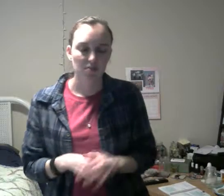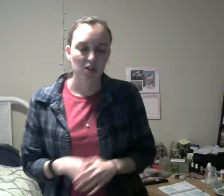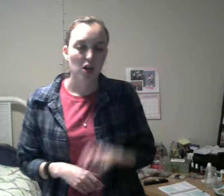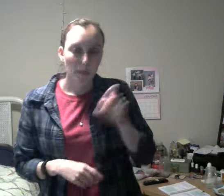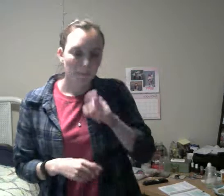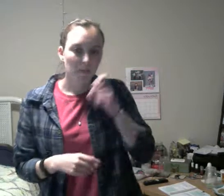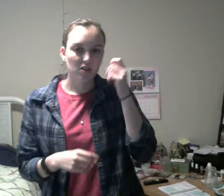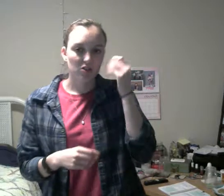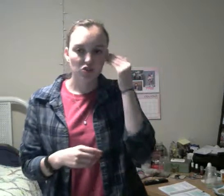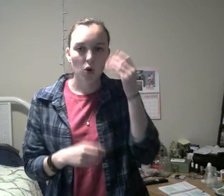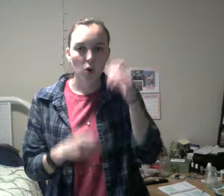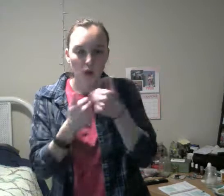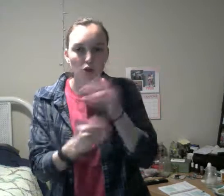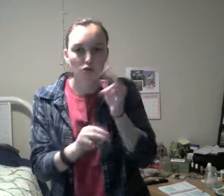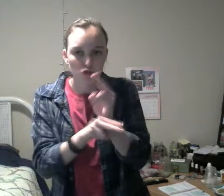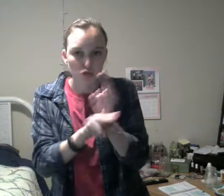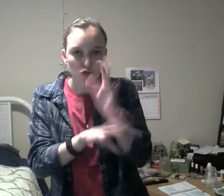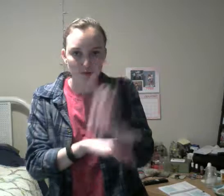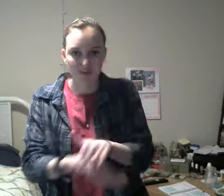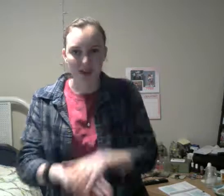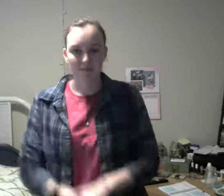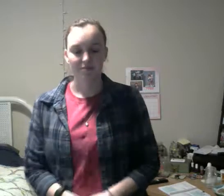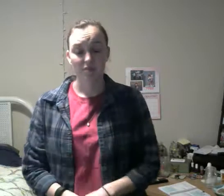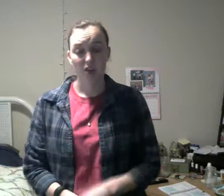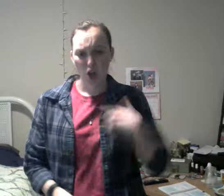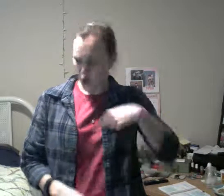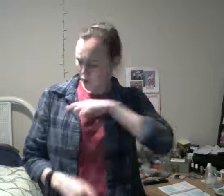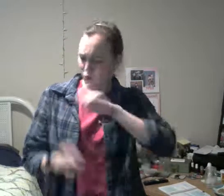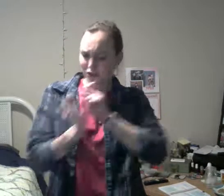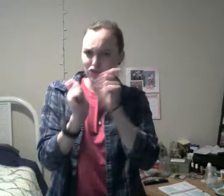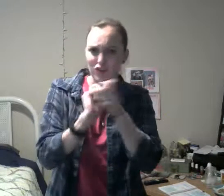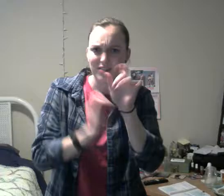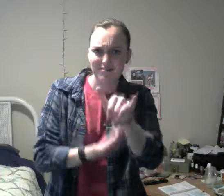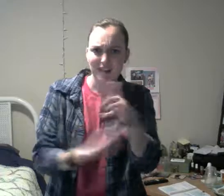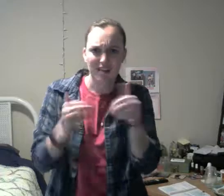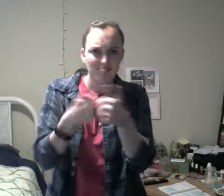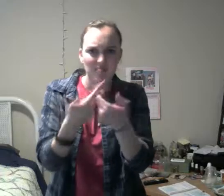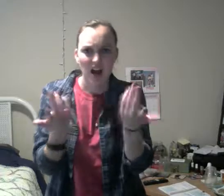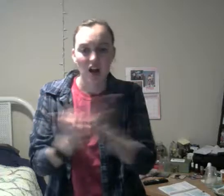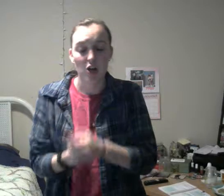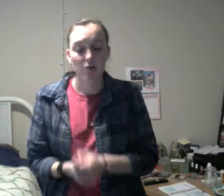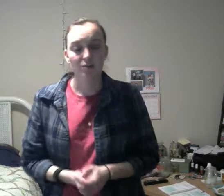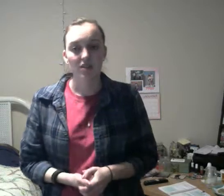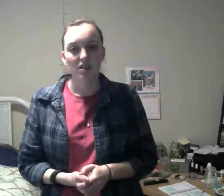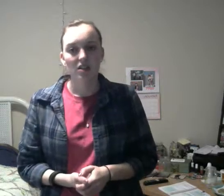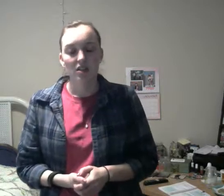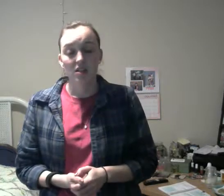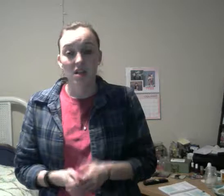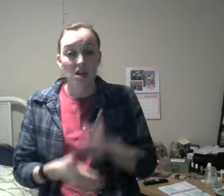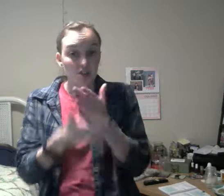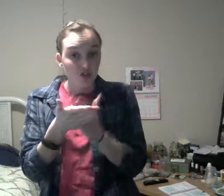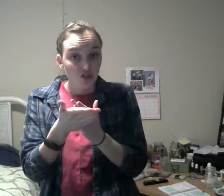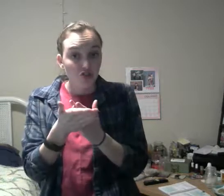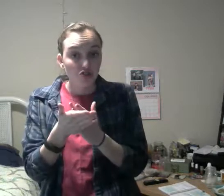idea of multiplication. How have we tweaked that? Well, two big things that we discovered was the idea of sex linkage, that some genes are actually found on the X